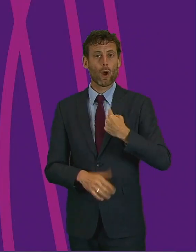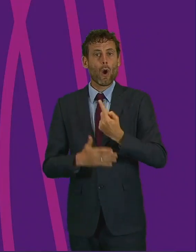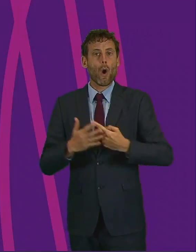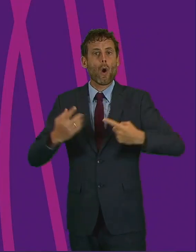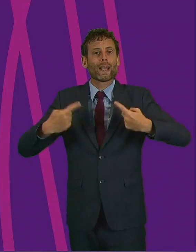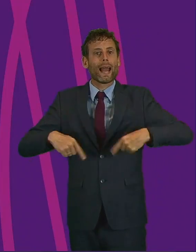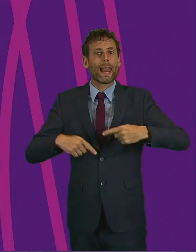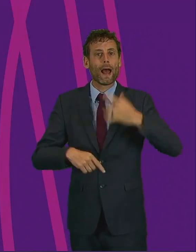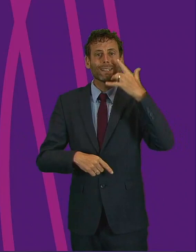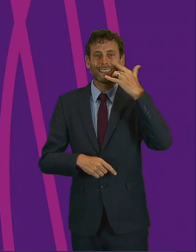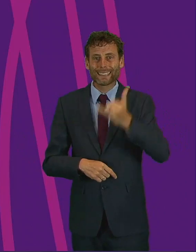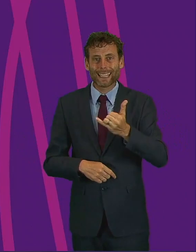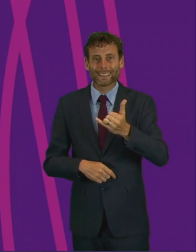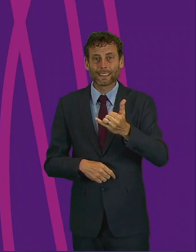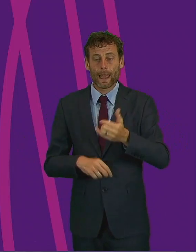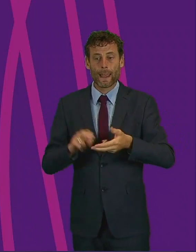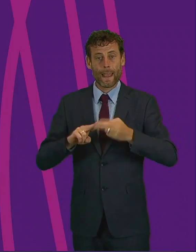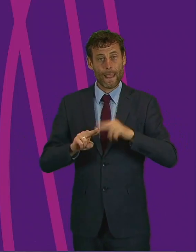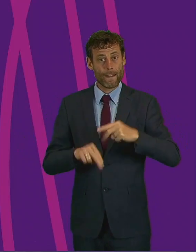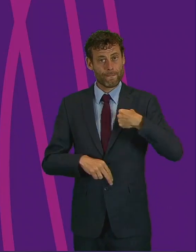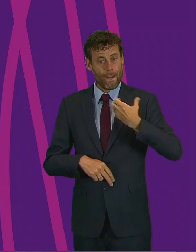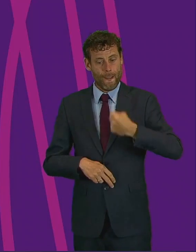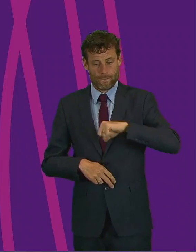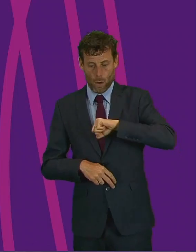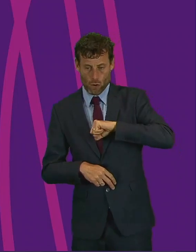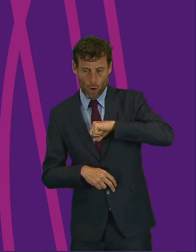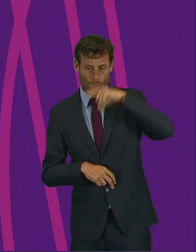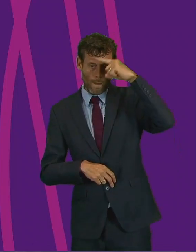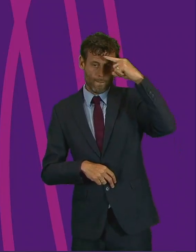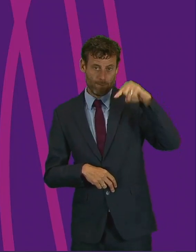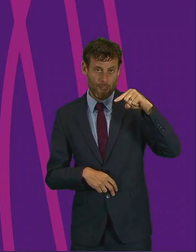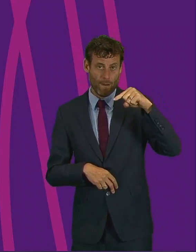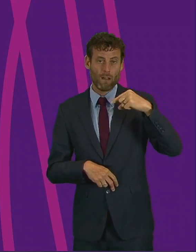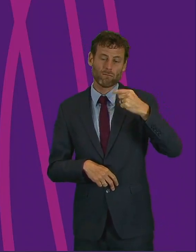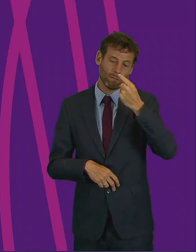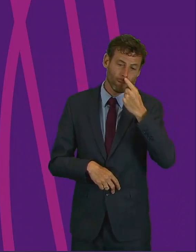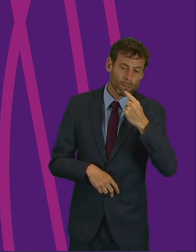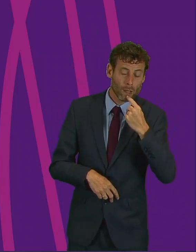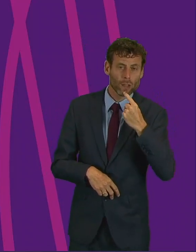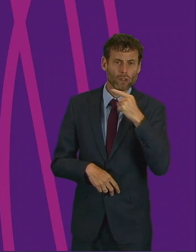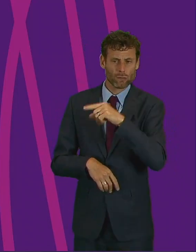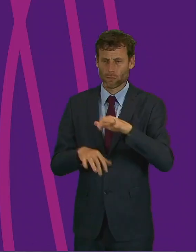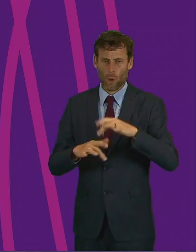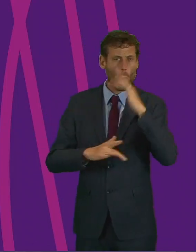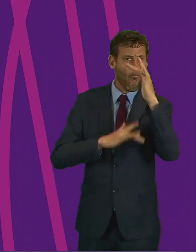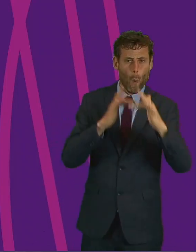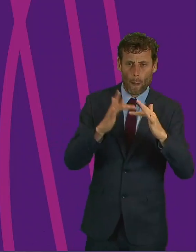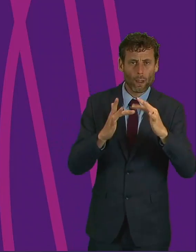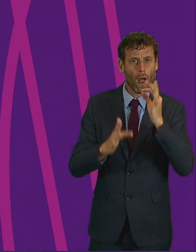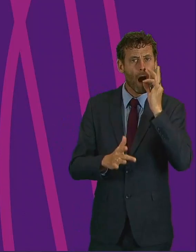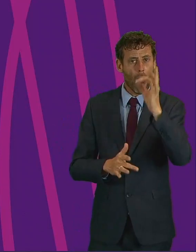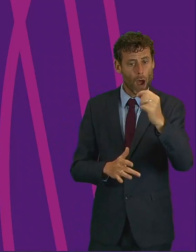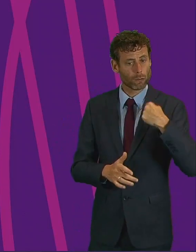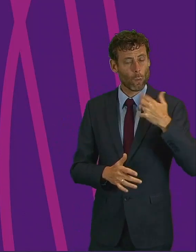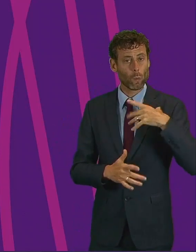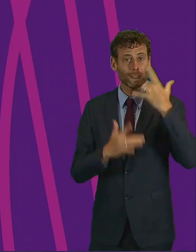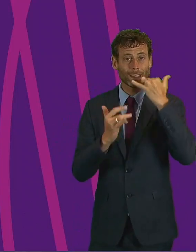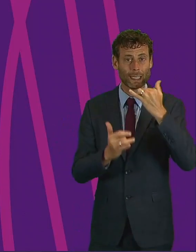she tried the NHS Lanarkshire website, it rejected her. So I wrote to NHS